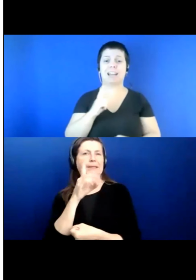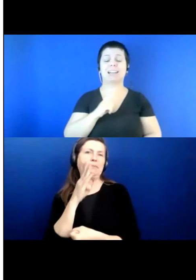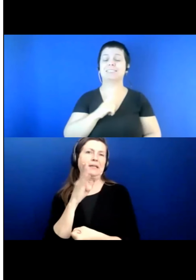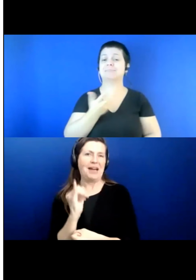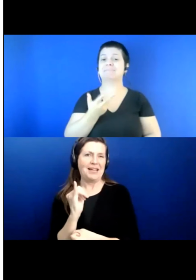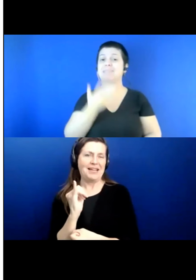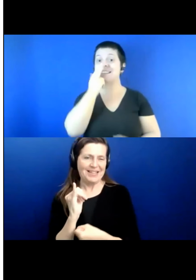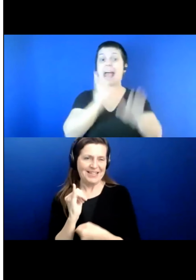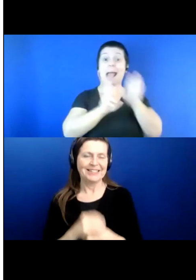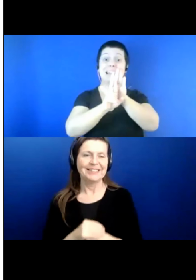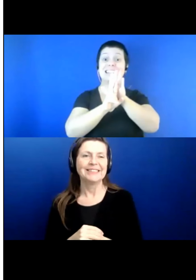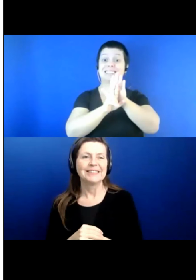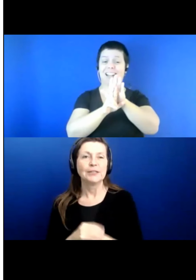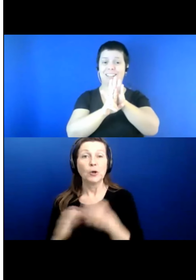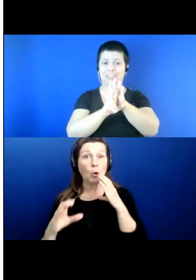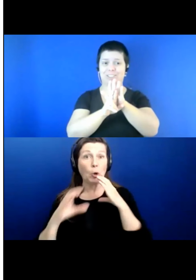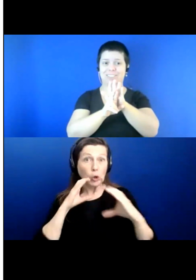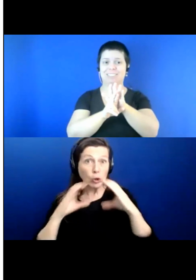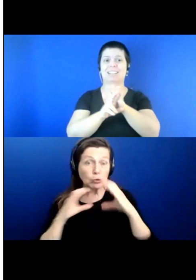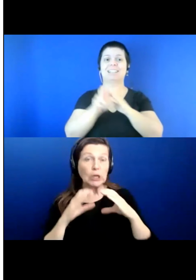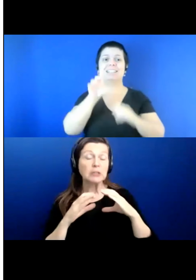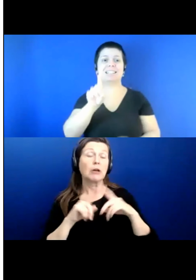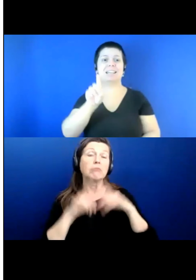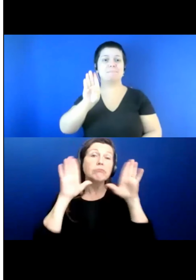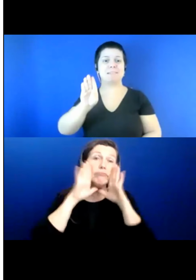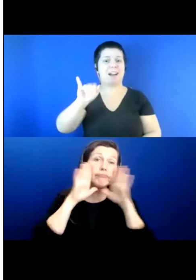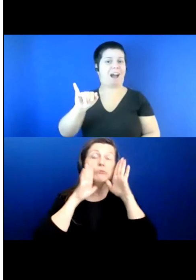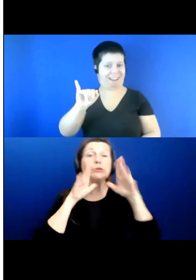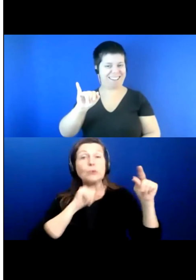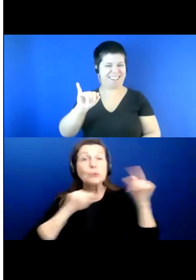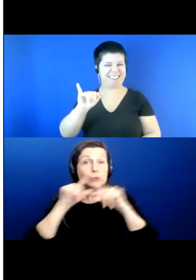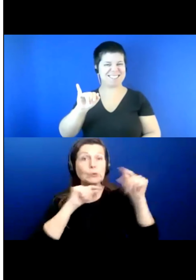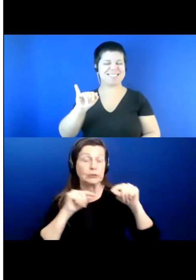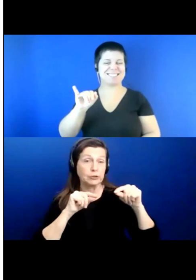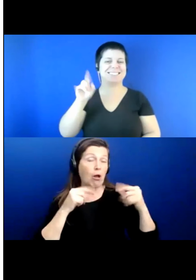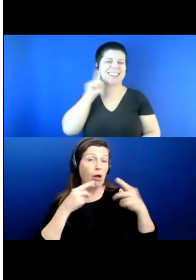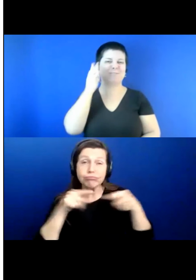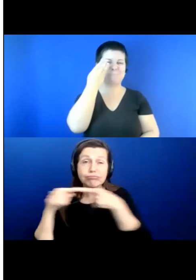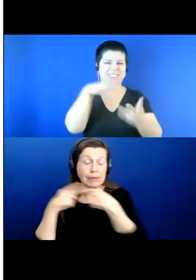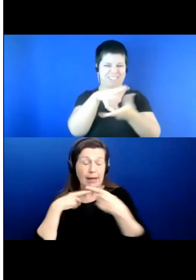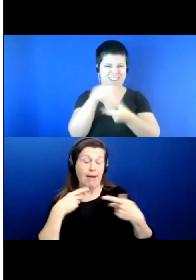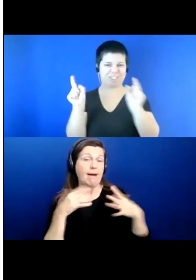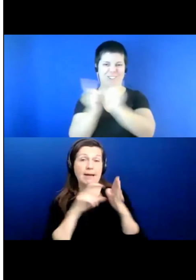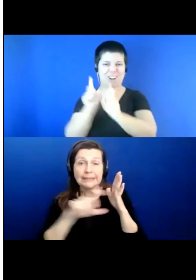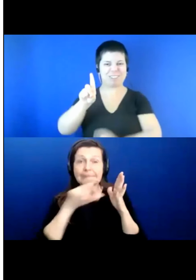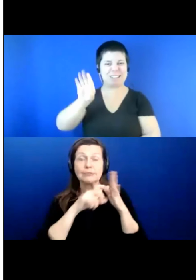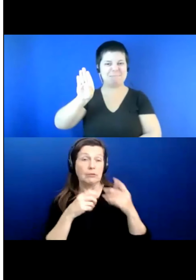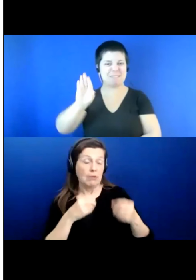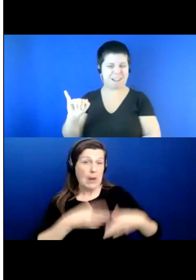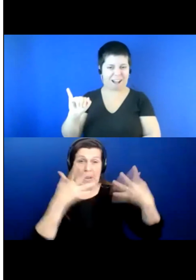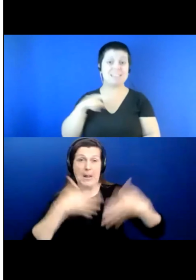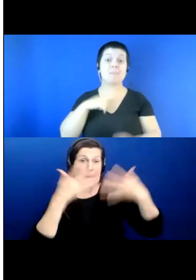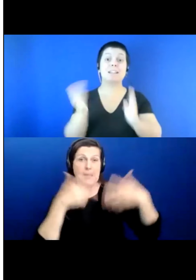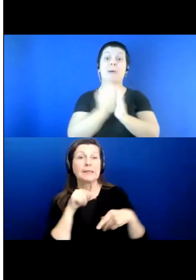And communication of DBI through social media has never been so active. And we have an interesting magazine that's called